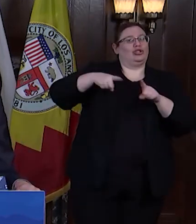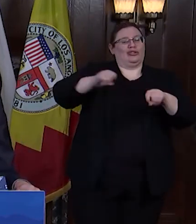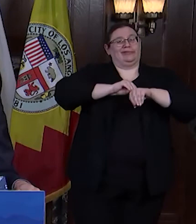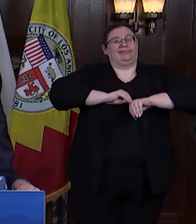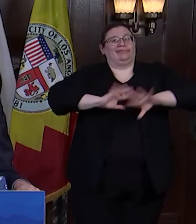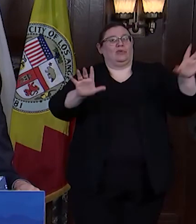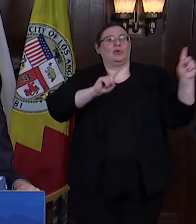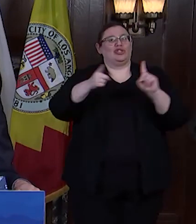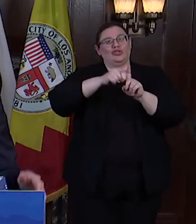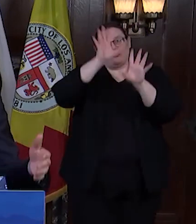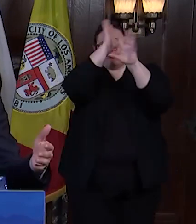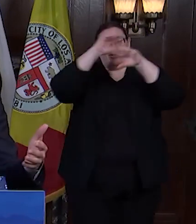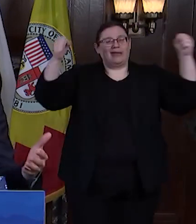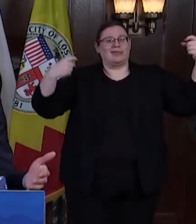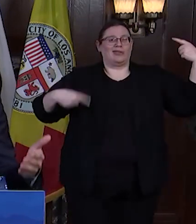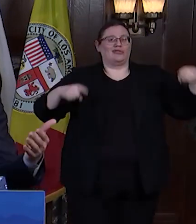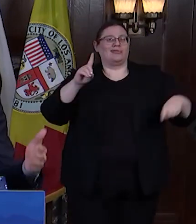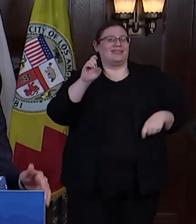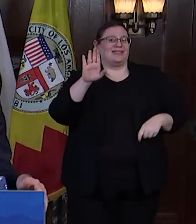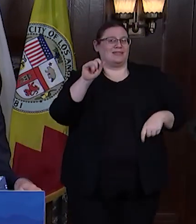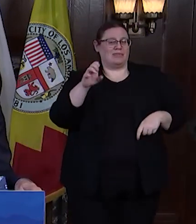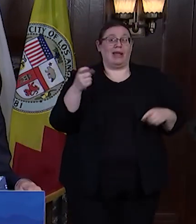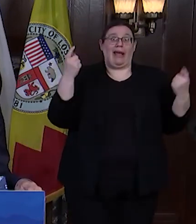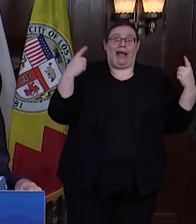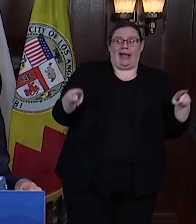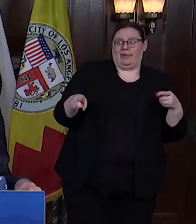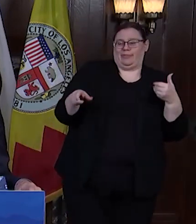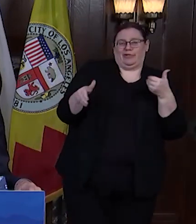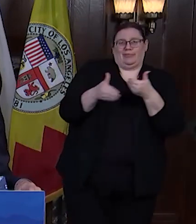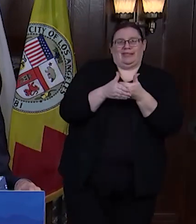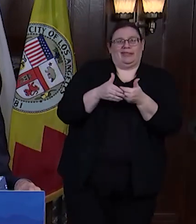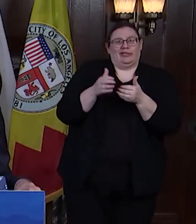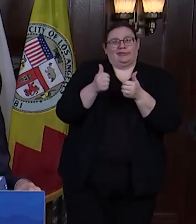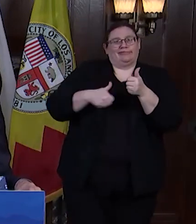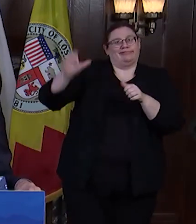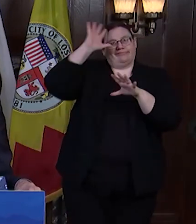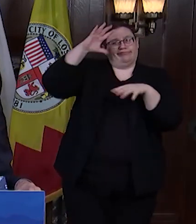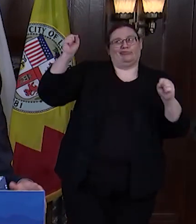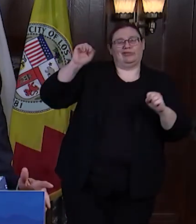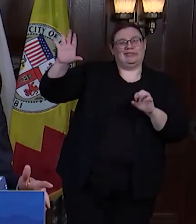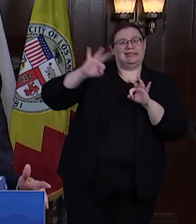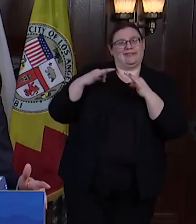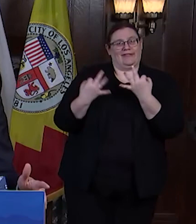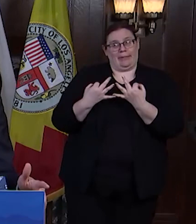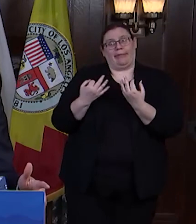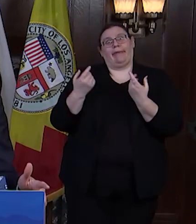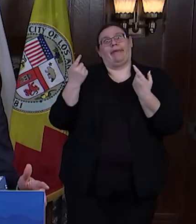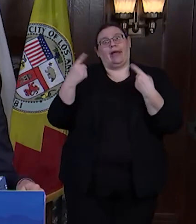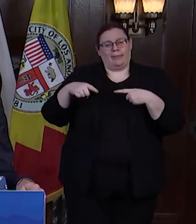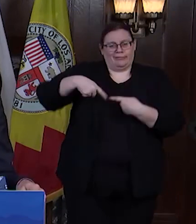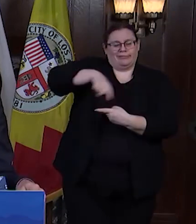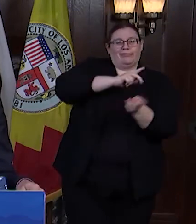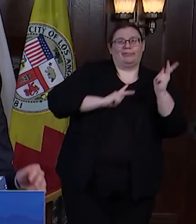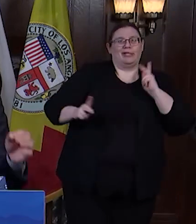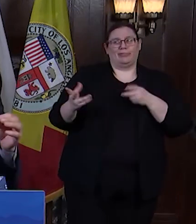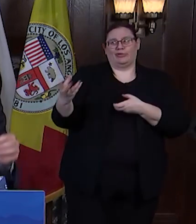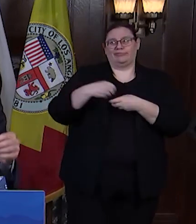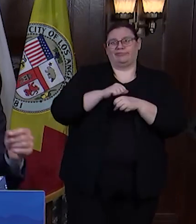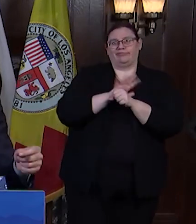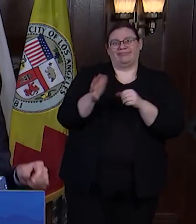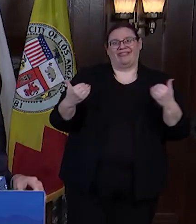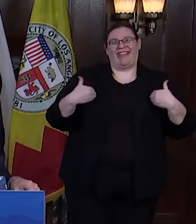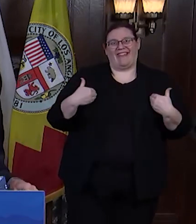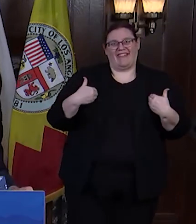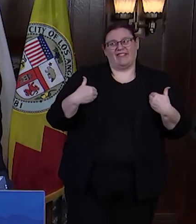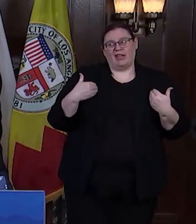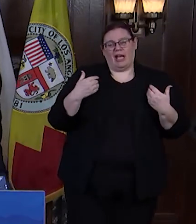debate and was around, happened to be the commander-in-chief and his family, but I happened to be around folks that were COVID positive. That's the responsible